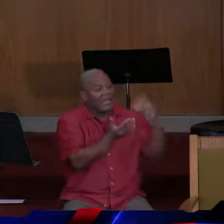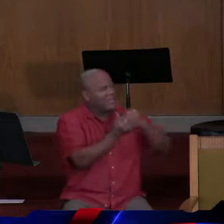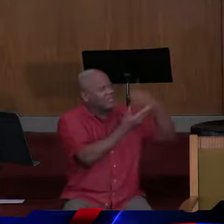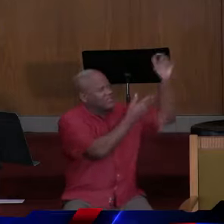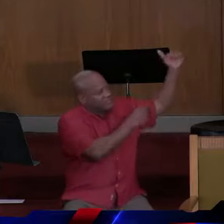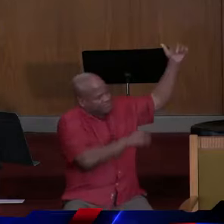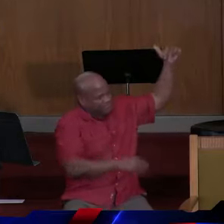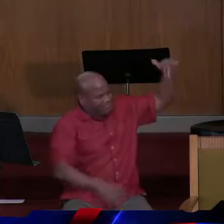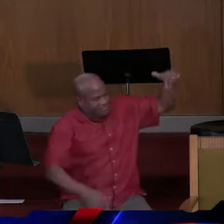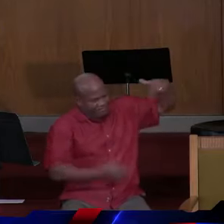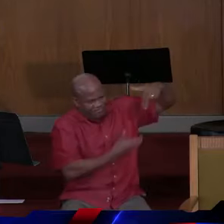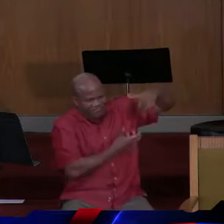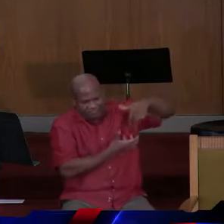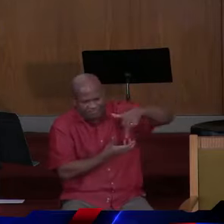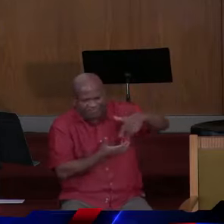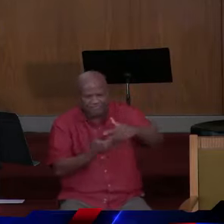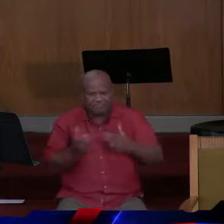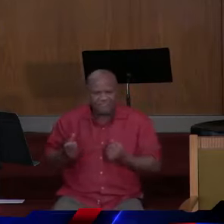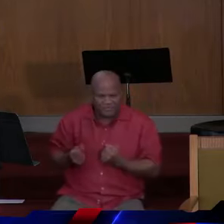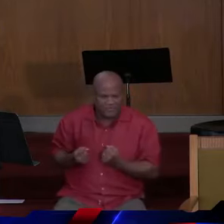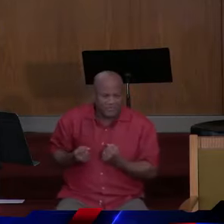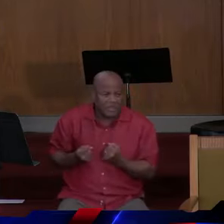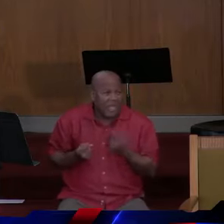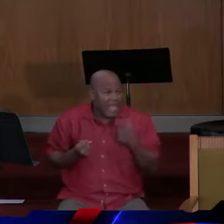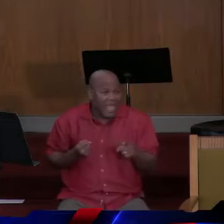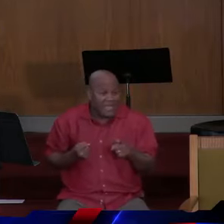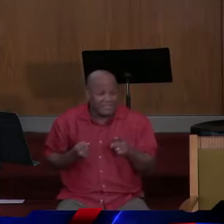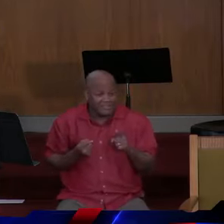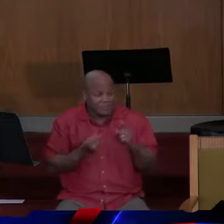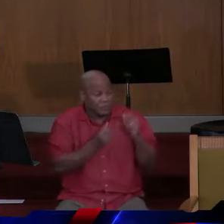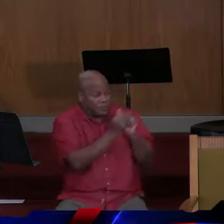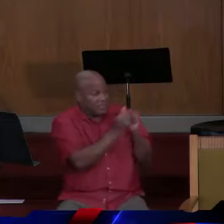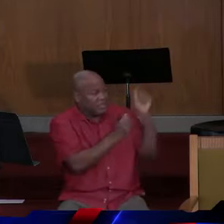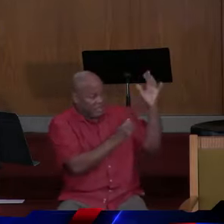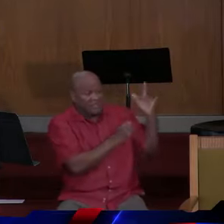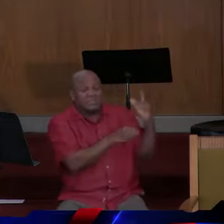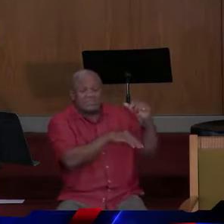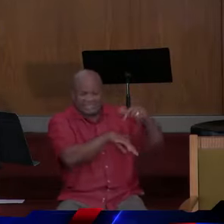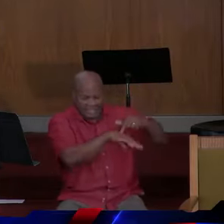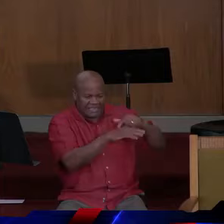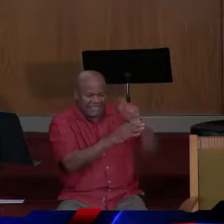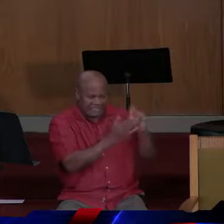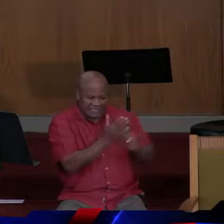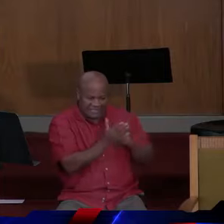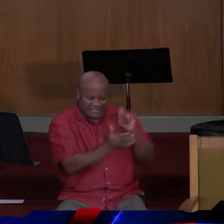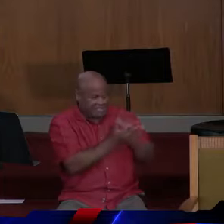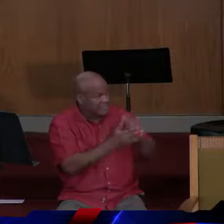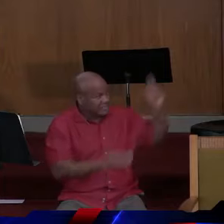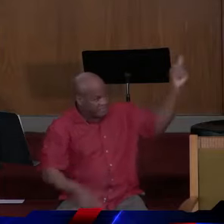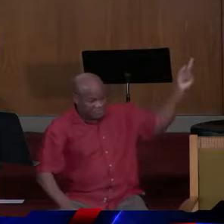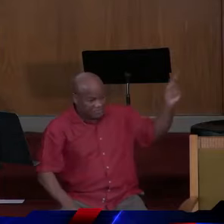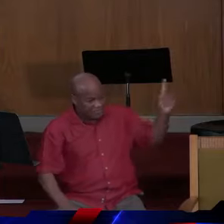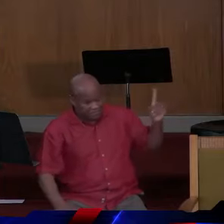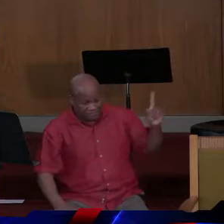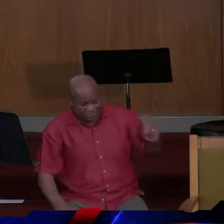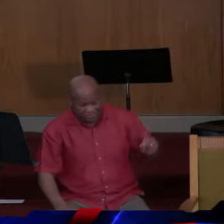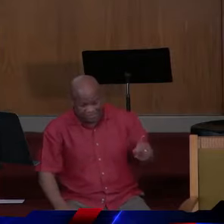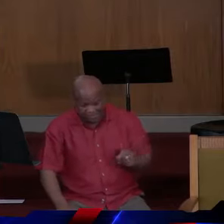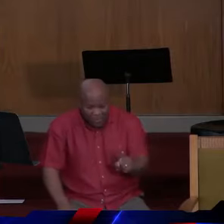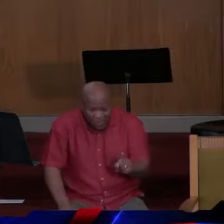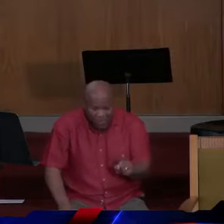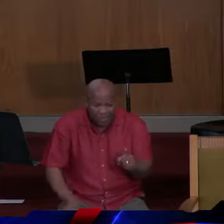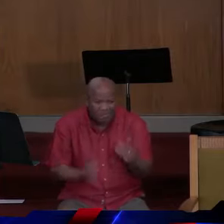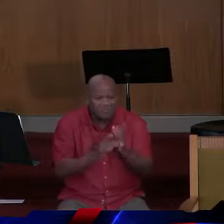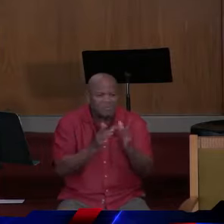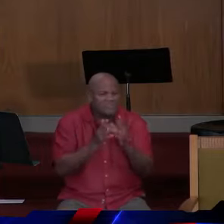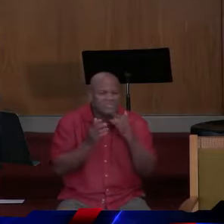y'all get a witness? And when Moses had spent time with God, by the time he came back down from the mountain, the